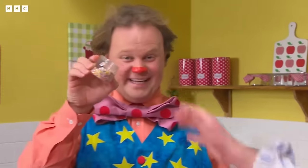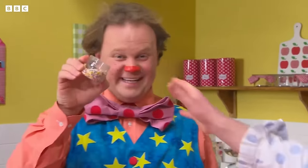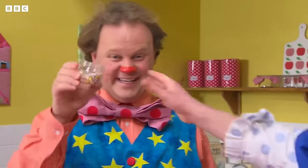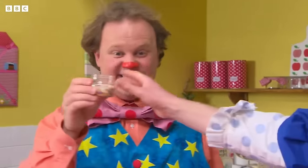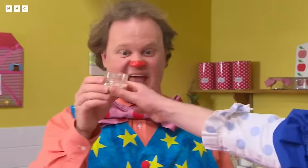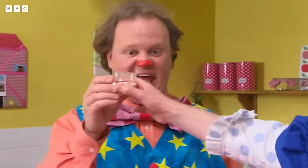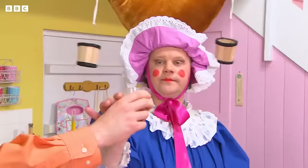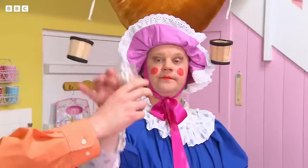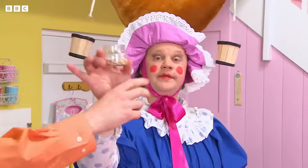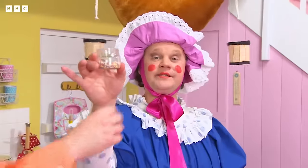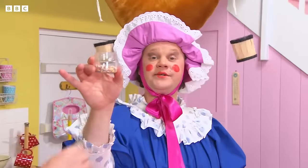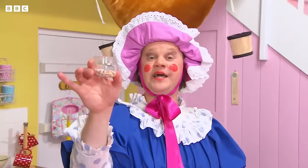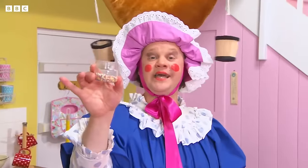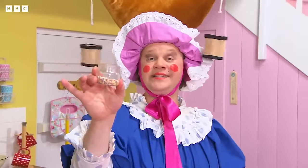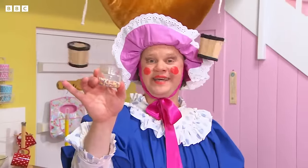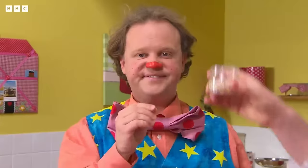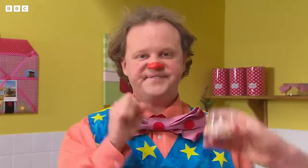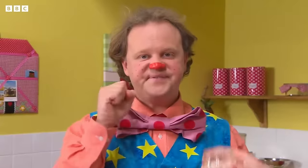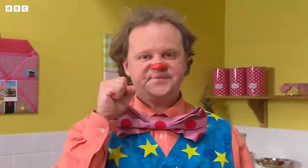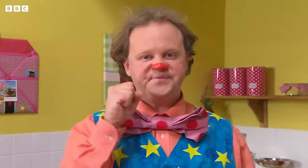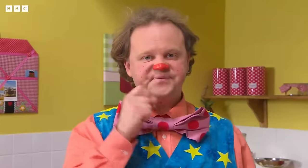sprinkle. Ah! Yes, good idea.